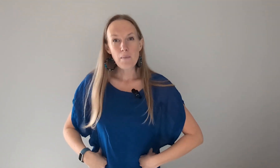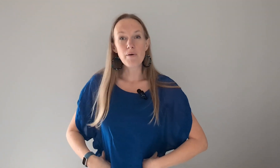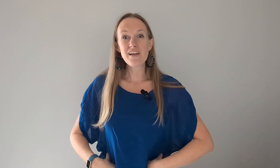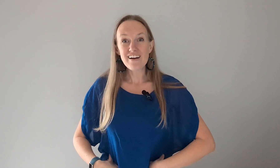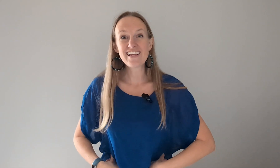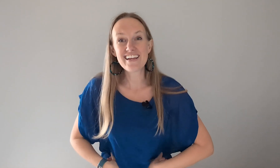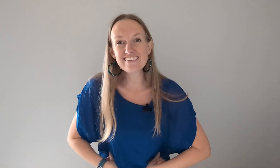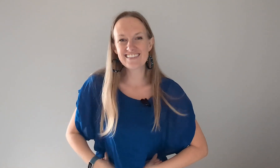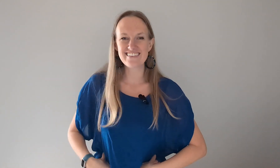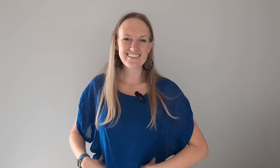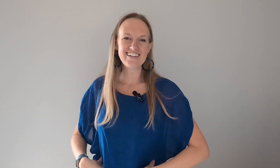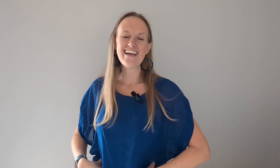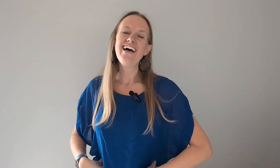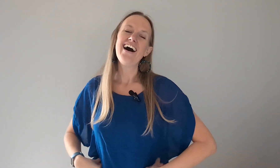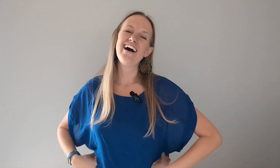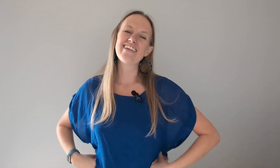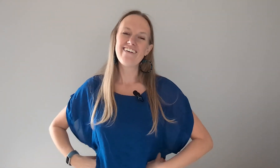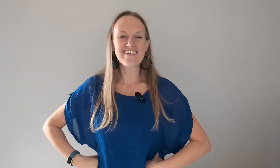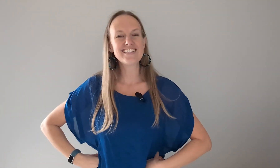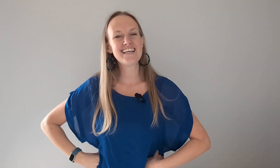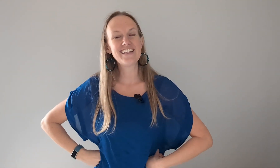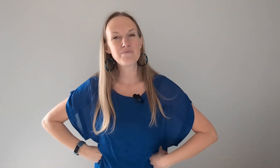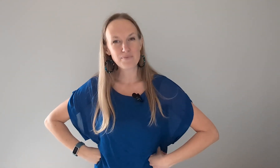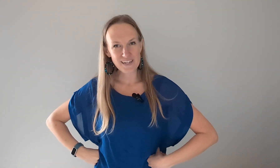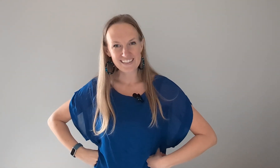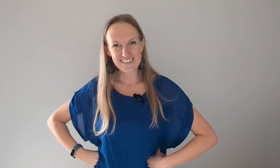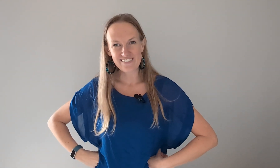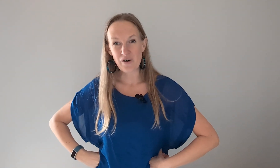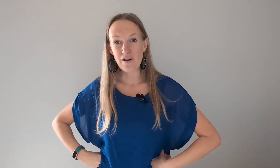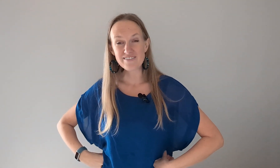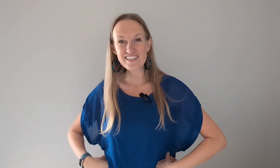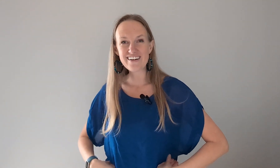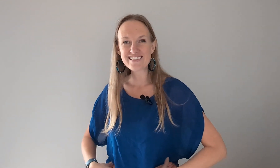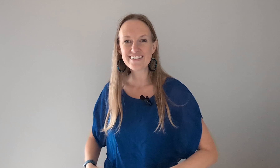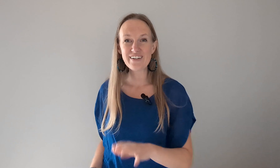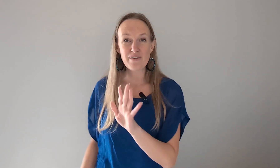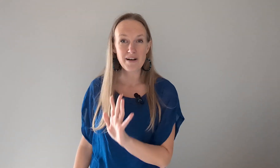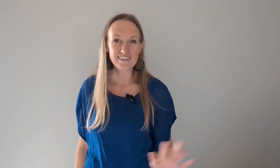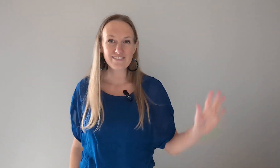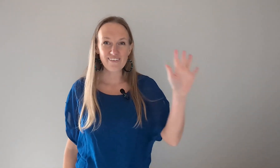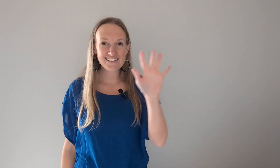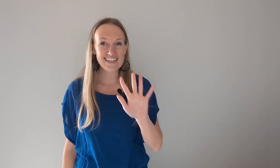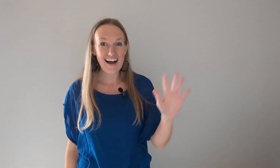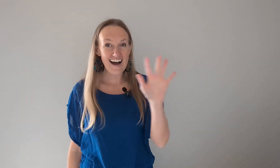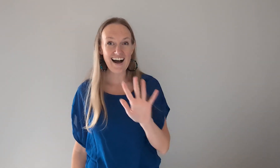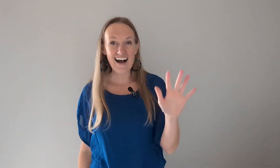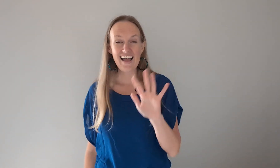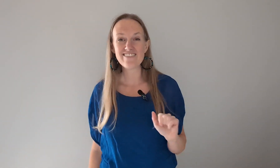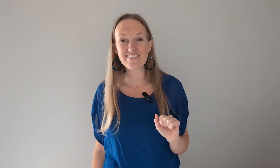But we are here to learn the chorus and the bridge of "Oh Come to the Altar." A reminder, of course, that I am